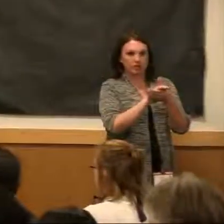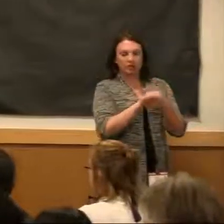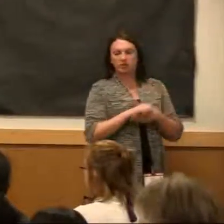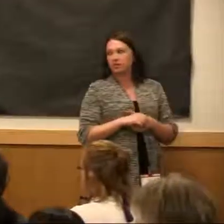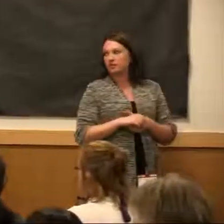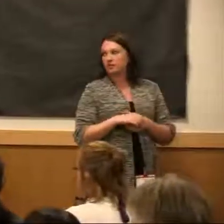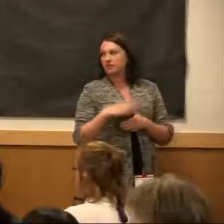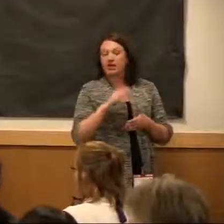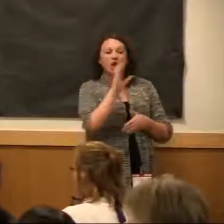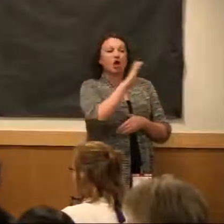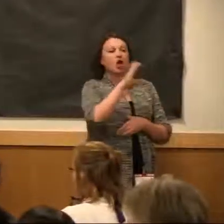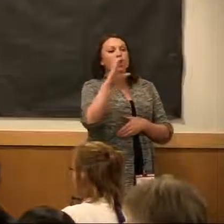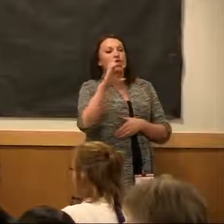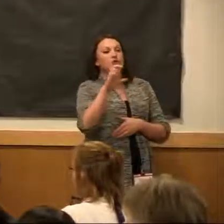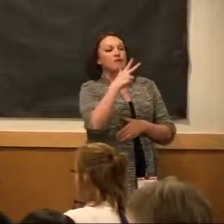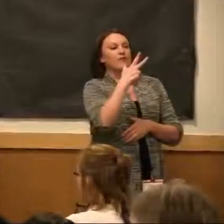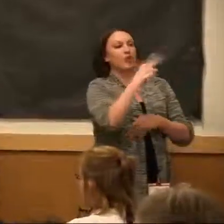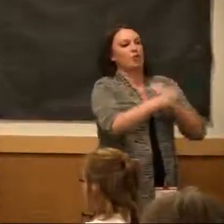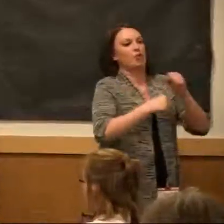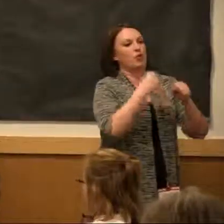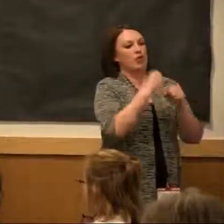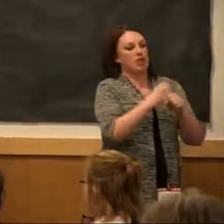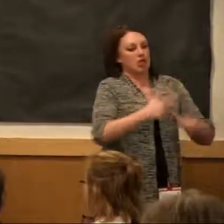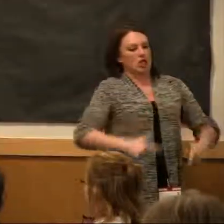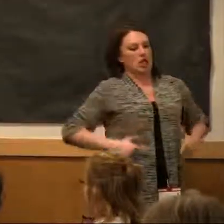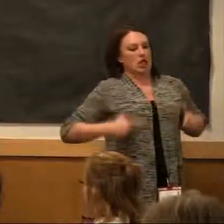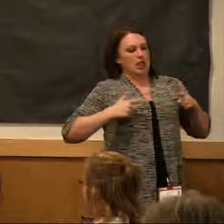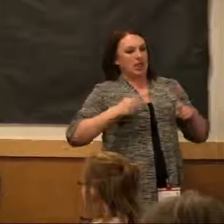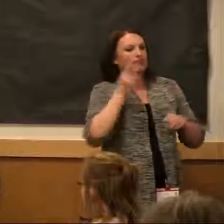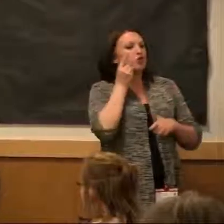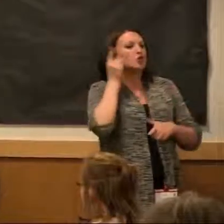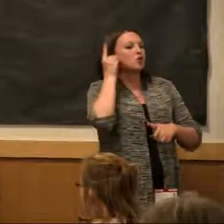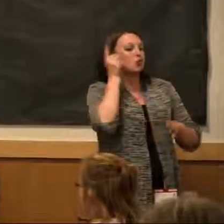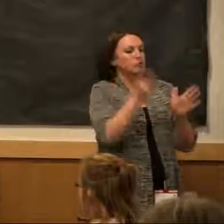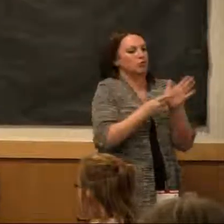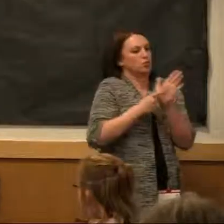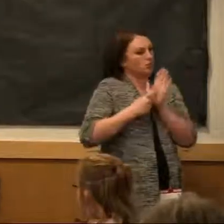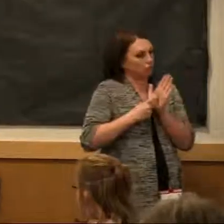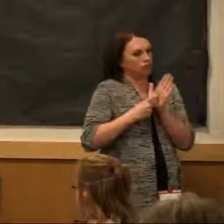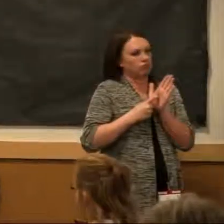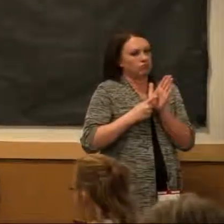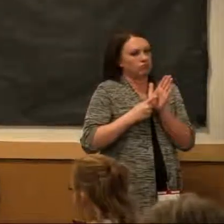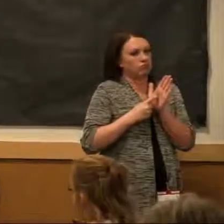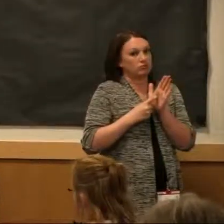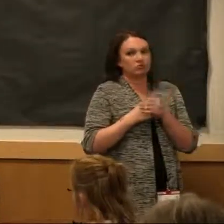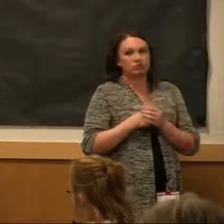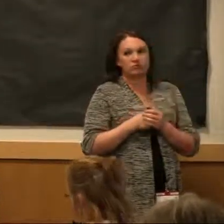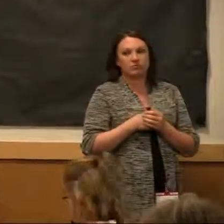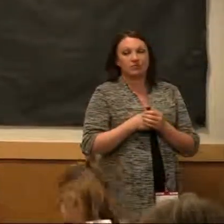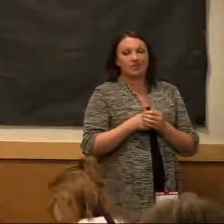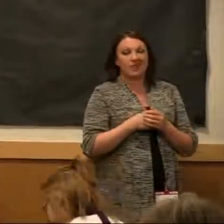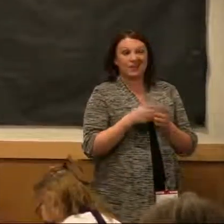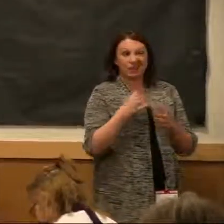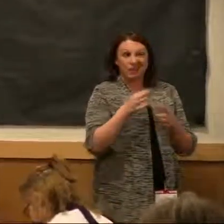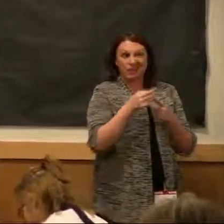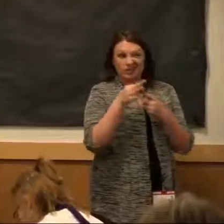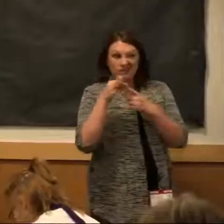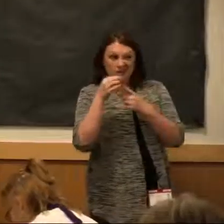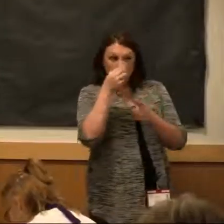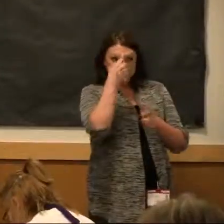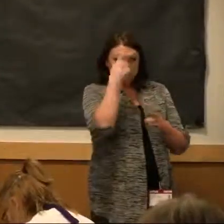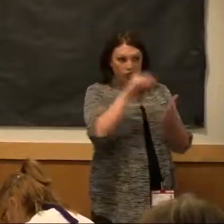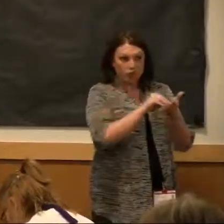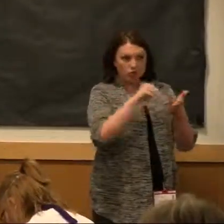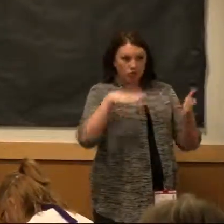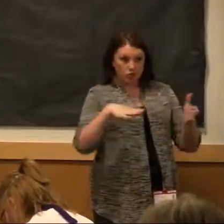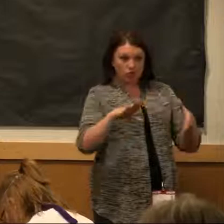Colorado College, we have the 3-year live-on requirement, so students live on campus through their junior year. Are there exceptions for students who have been